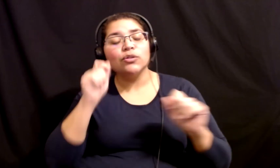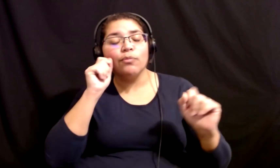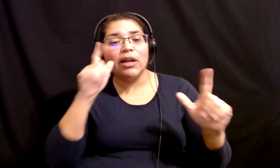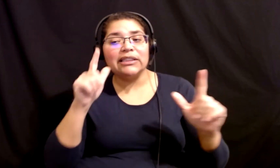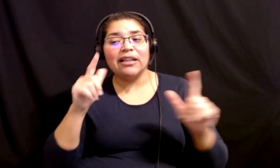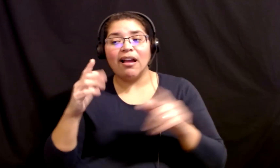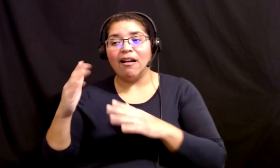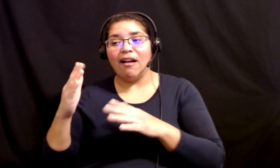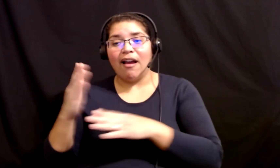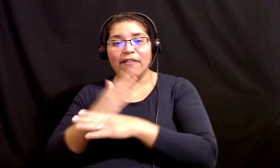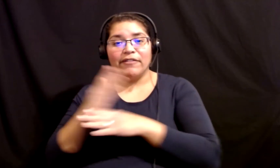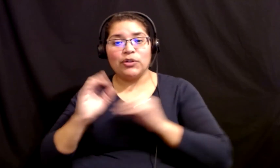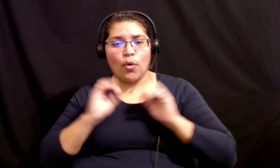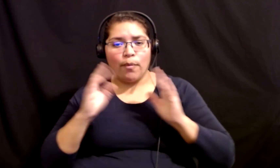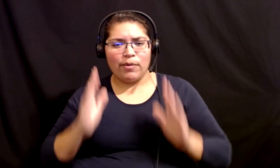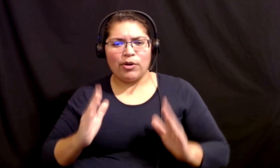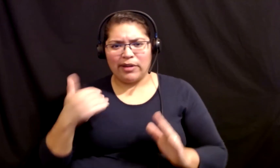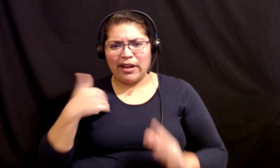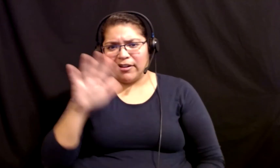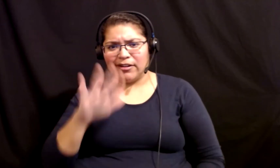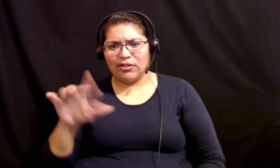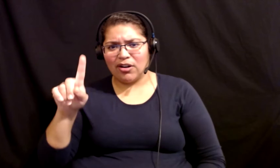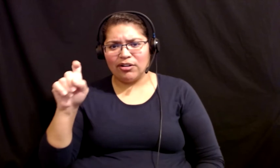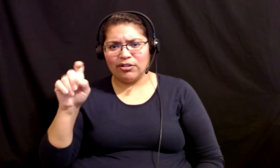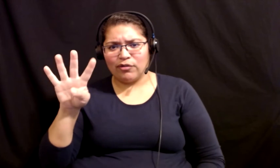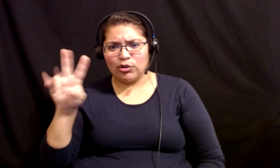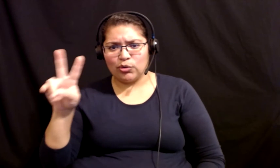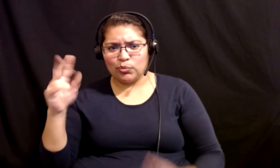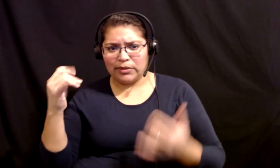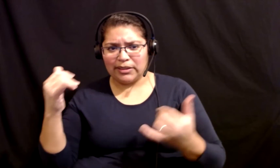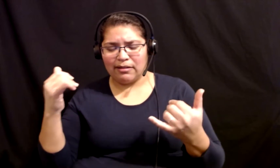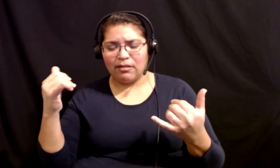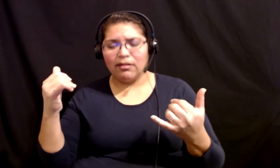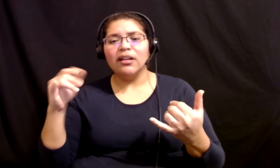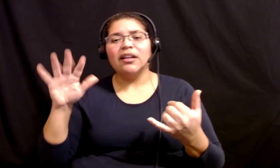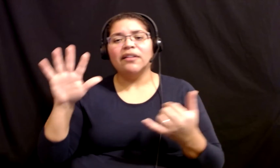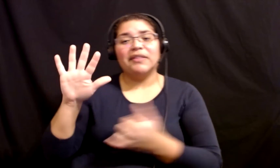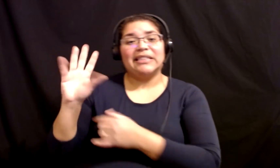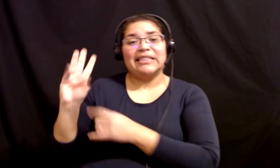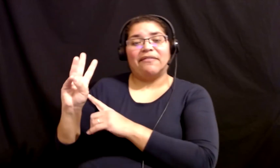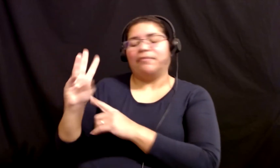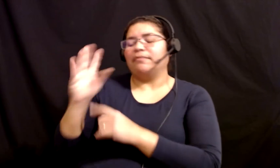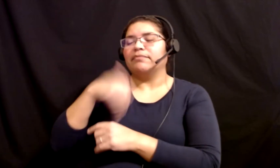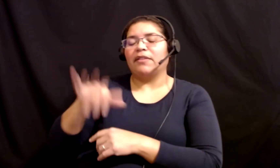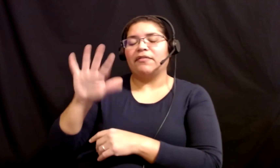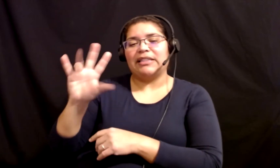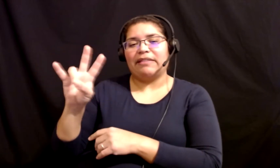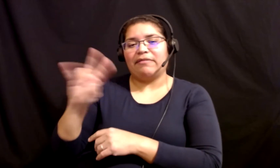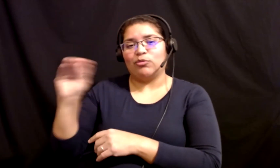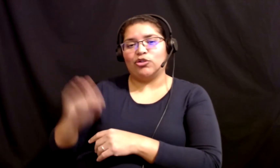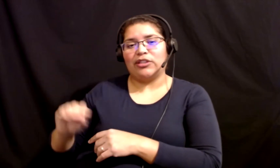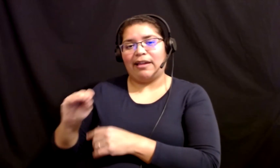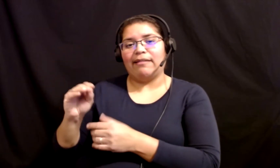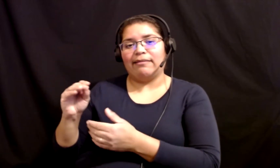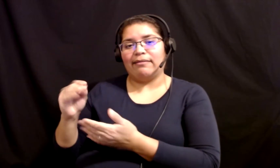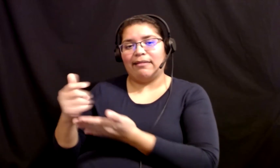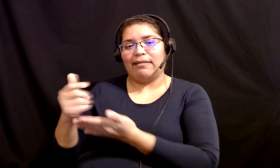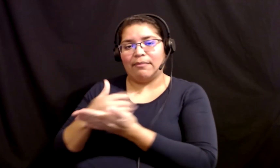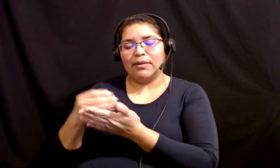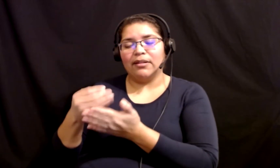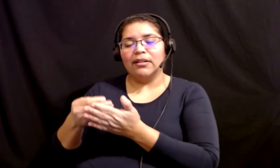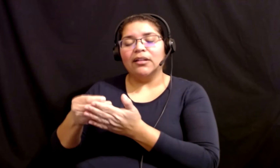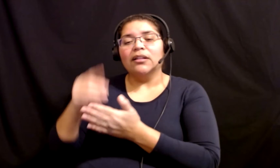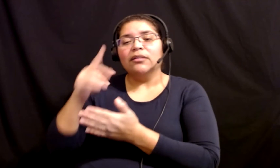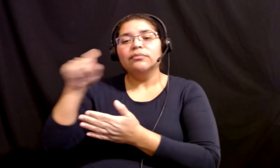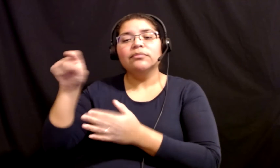homeowner, and we have about 142 right now, is at 57% AMI. And that is because they're